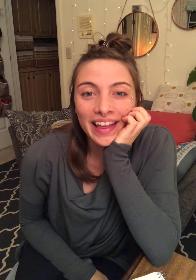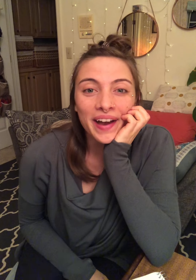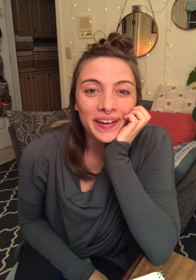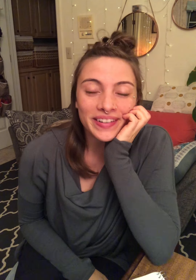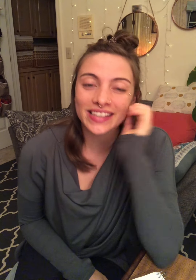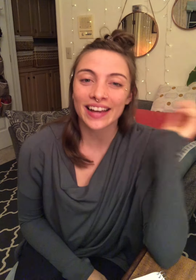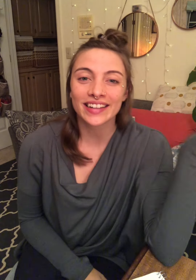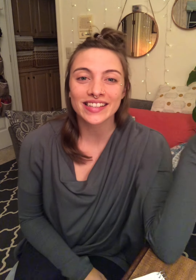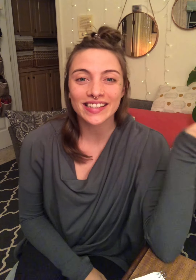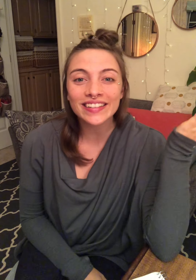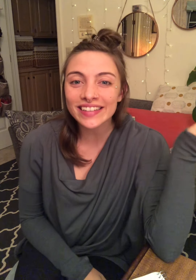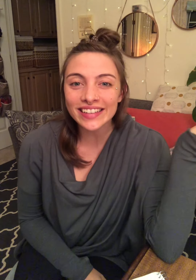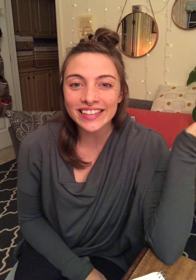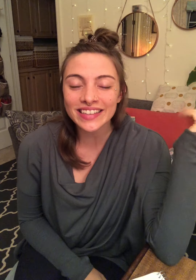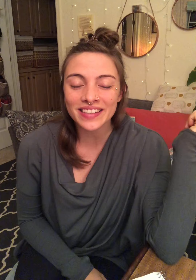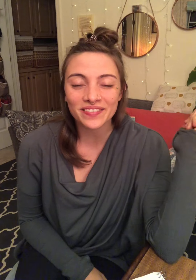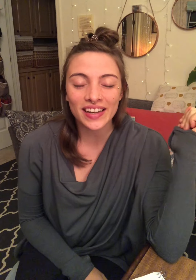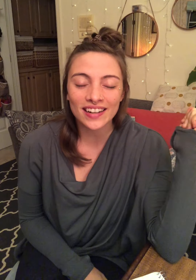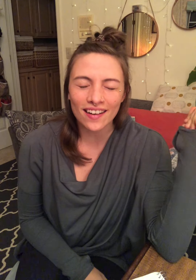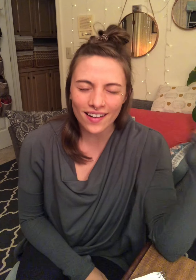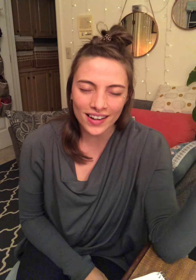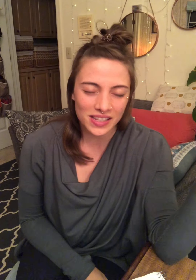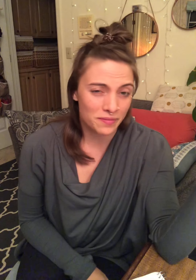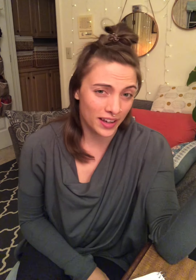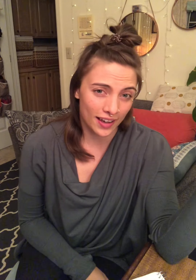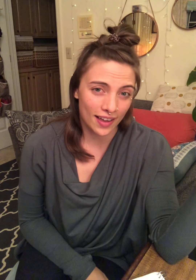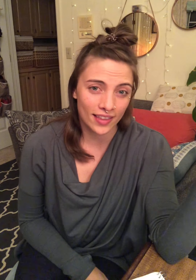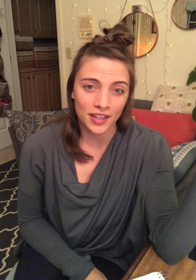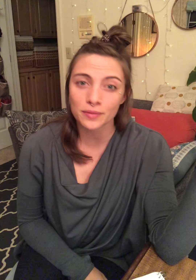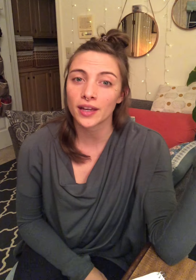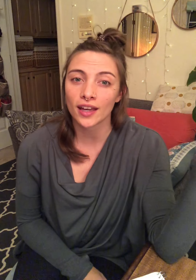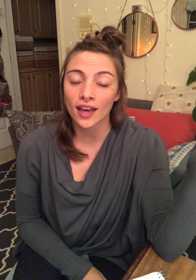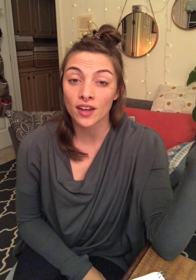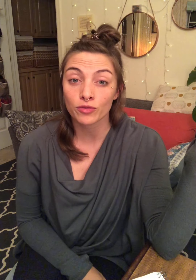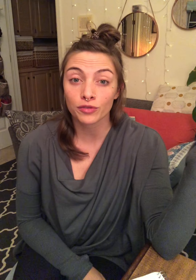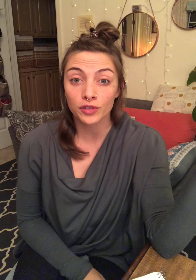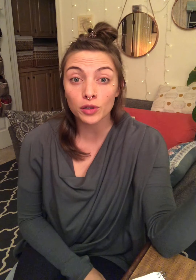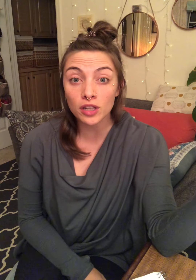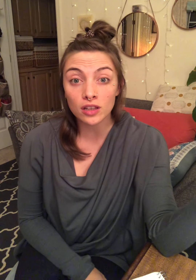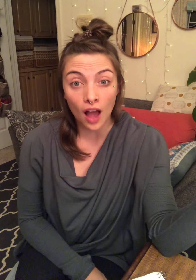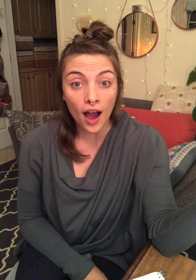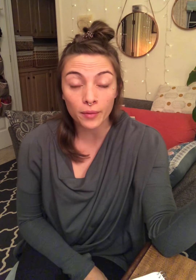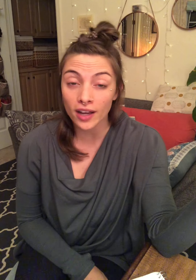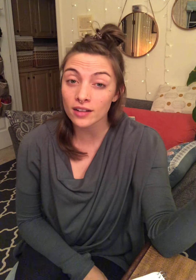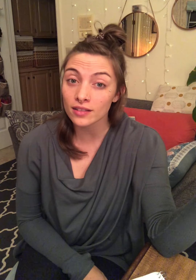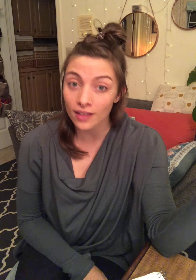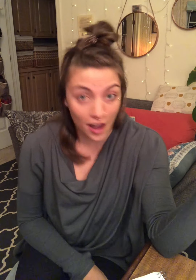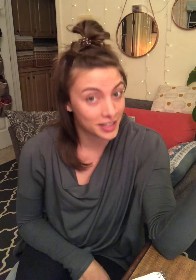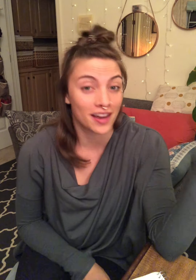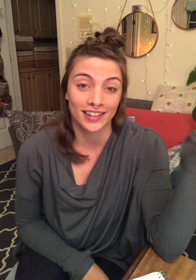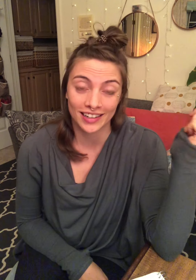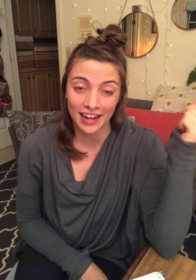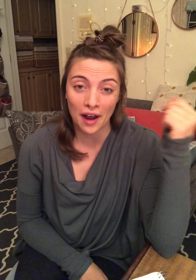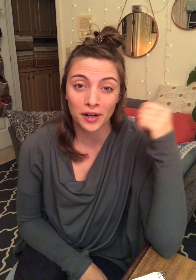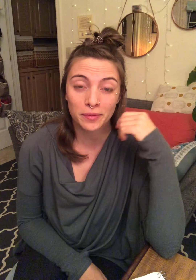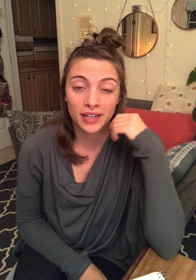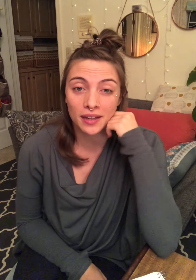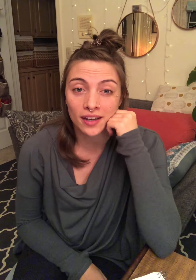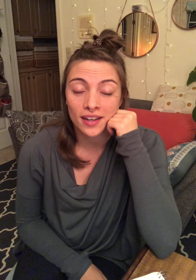Hello, science students! We had an awesome week again last week and reviewed a lot. We got a lot done in an hour.